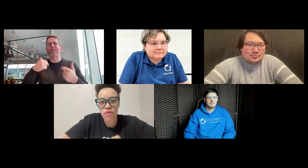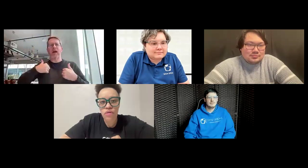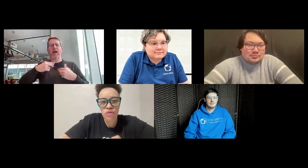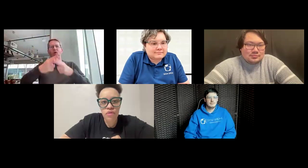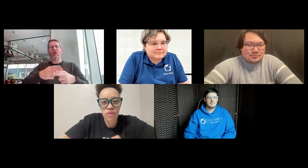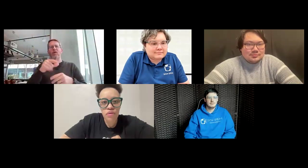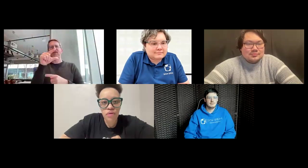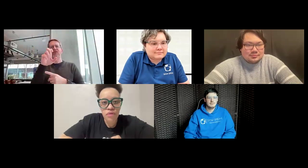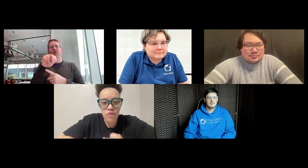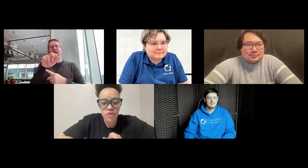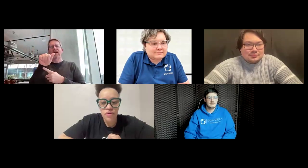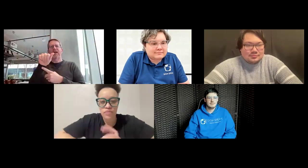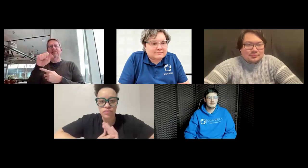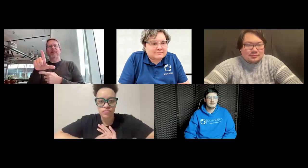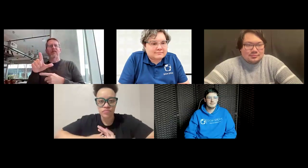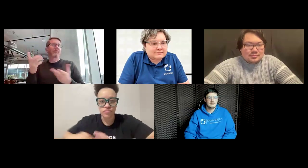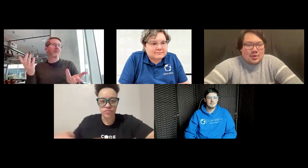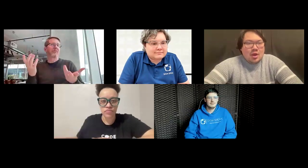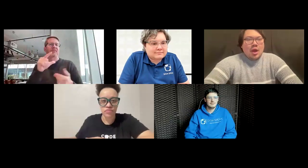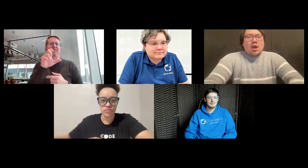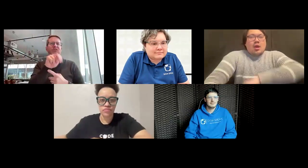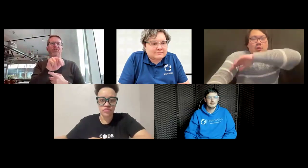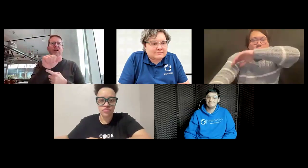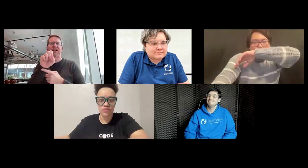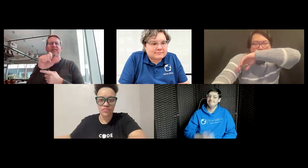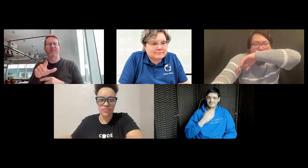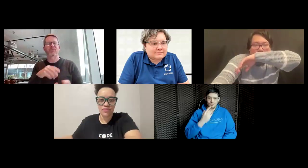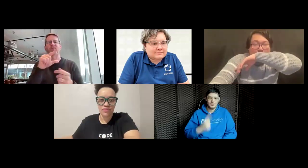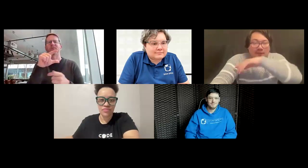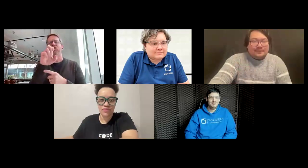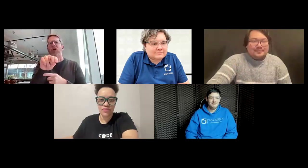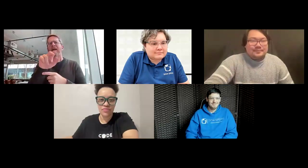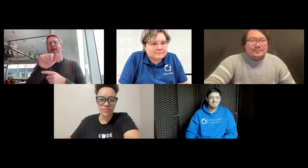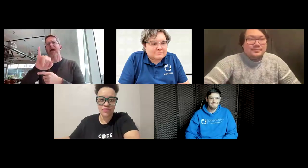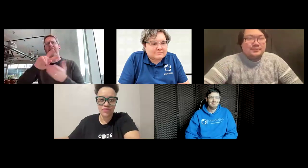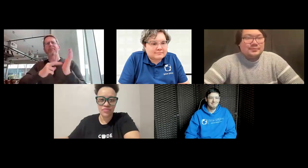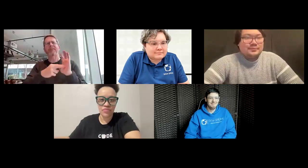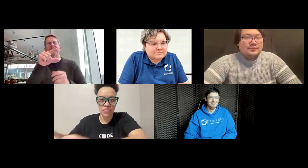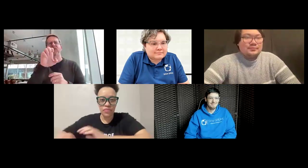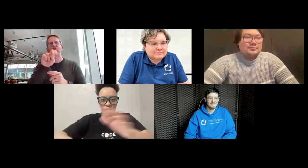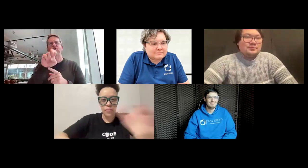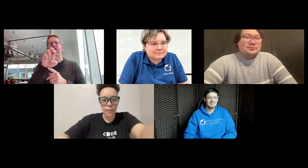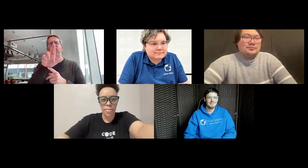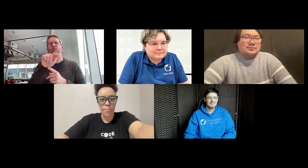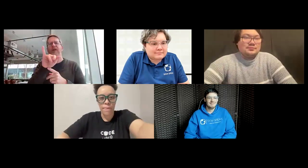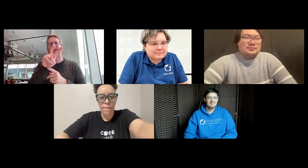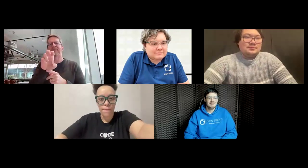Gen AI, calling it Gen ASL potentially. So Gen AI